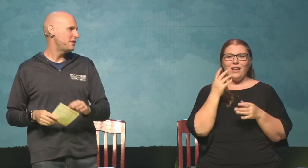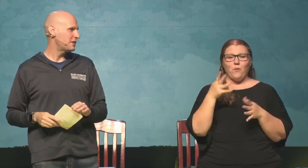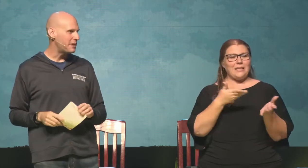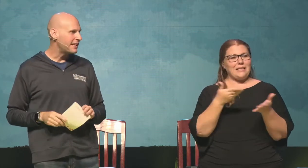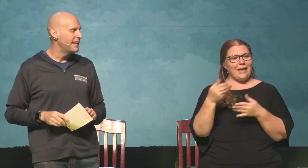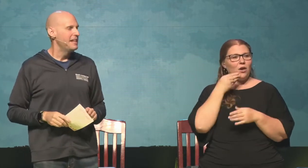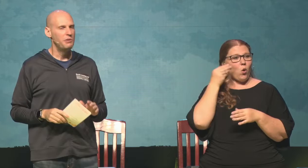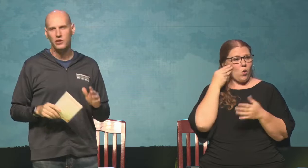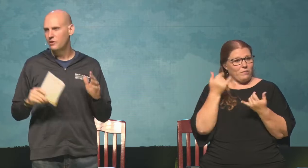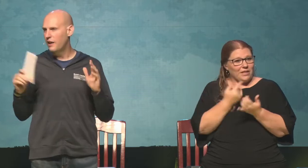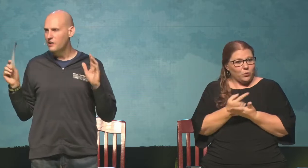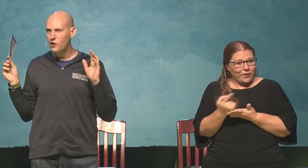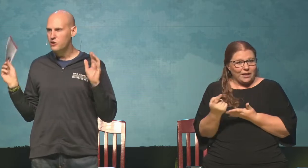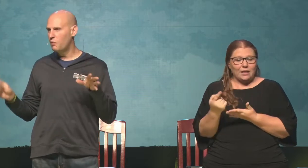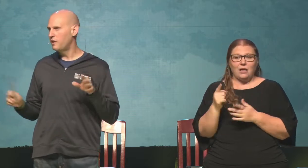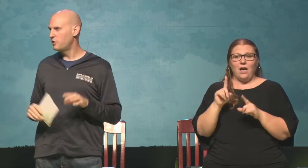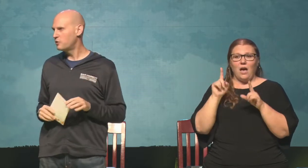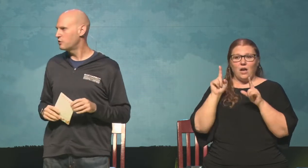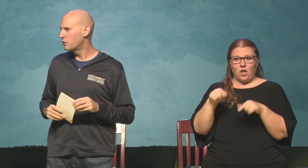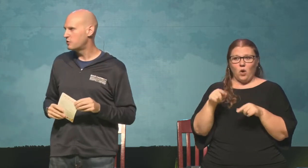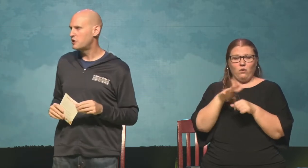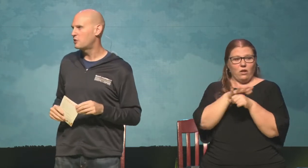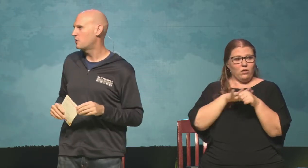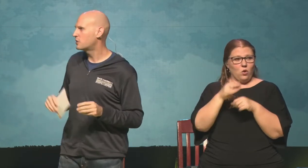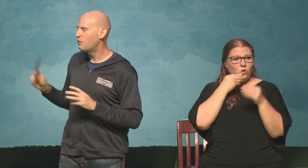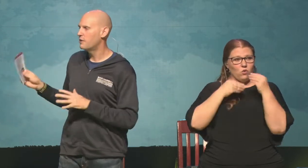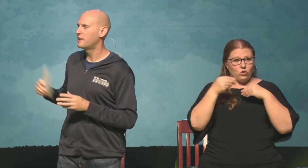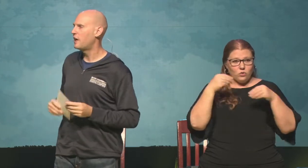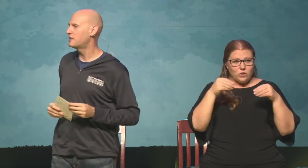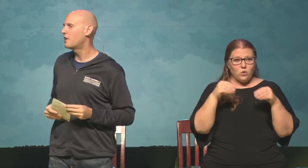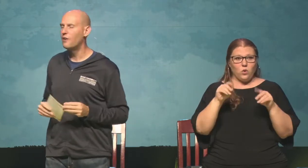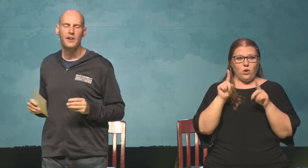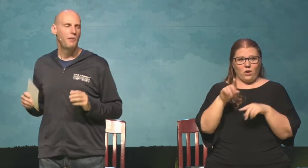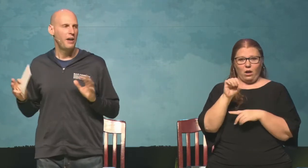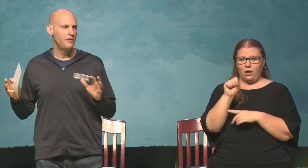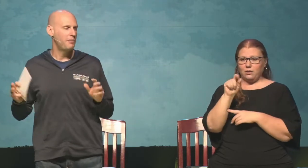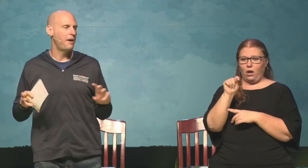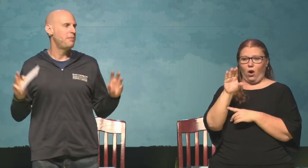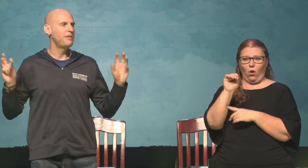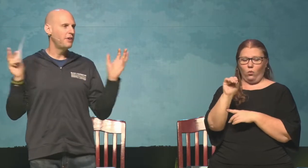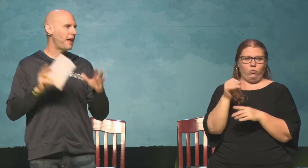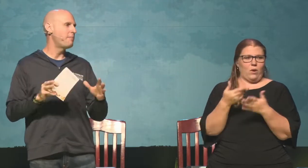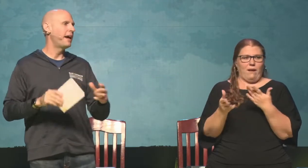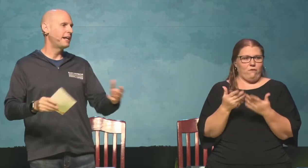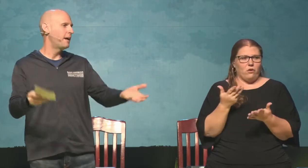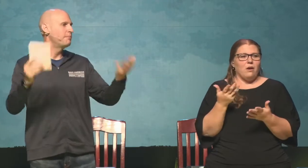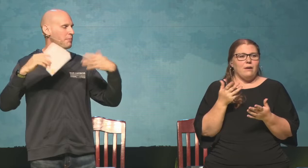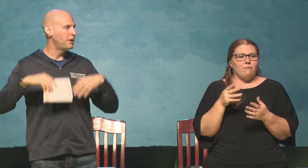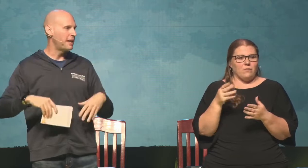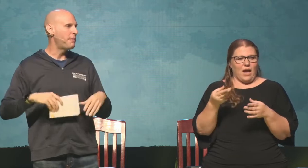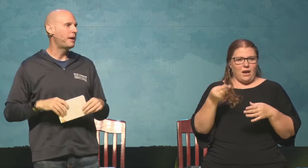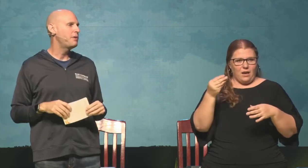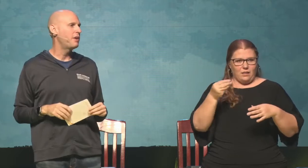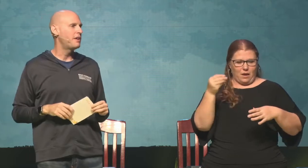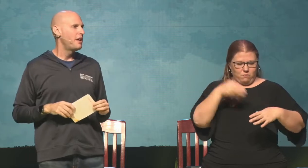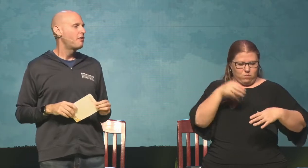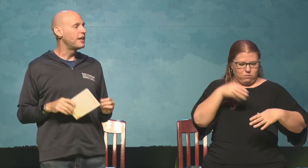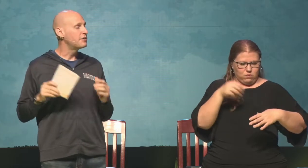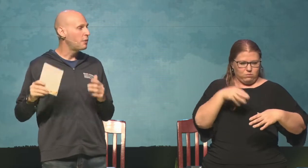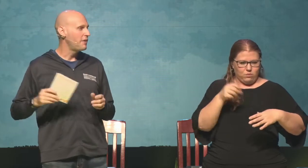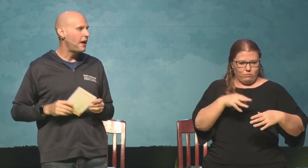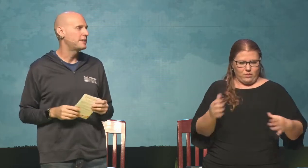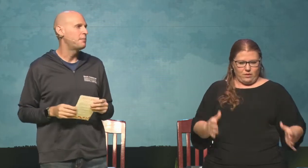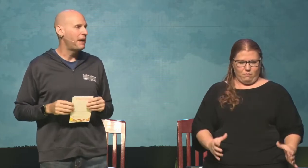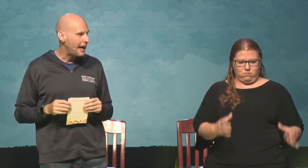with you this week? Would you go to one of the local grocery stores, go over to Costco, whatever it might be, fill that bag up, bring it back. We want to